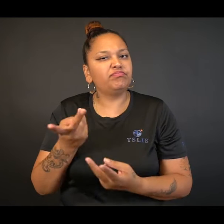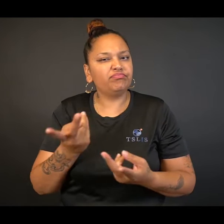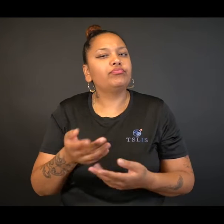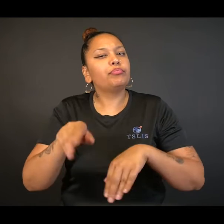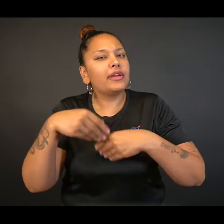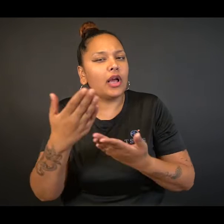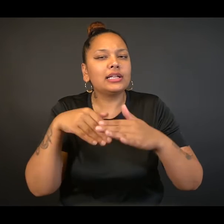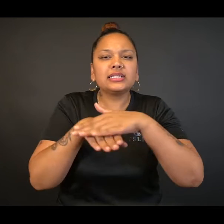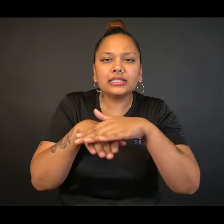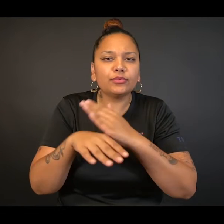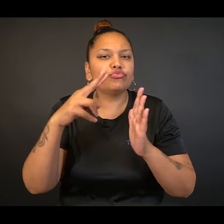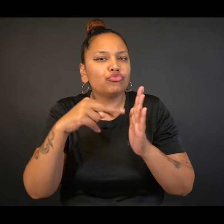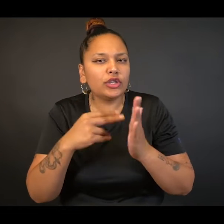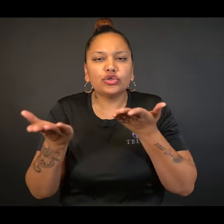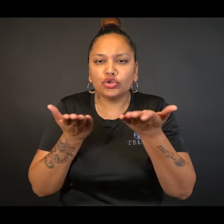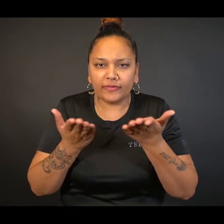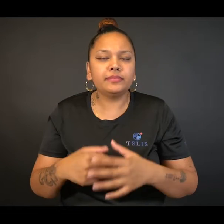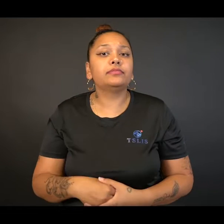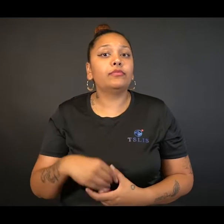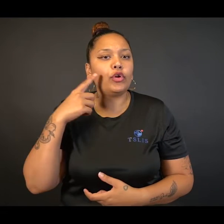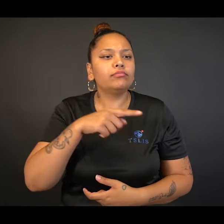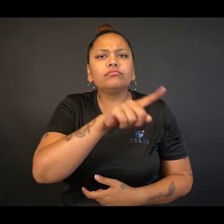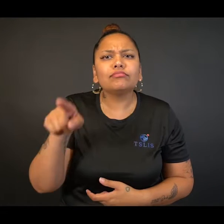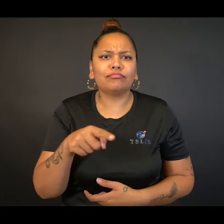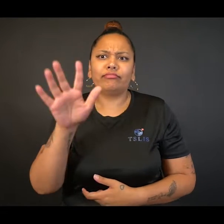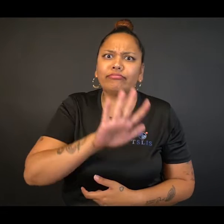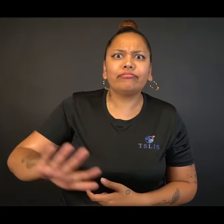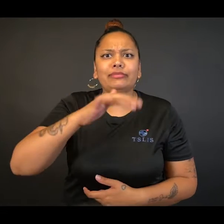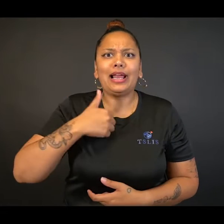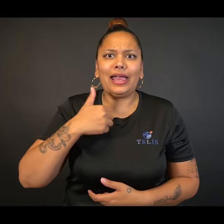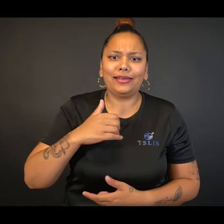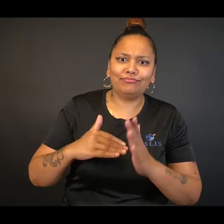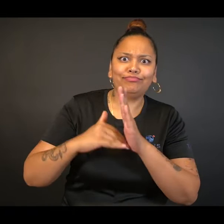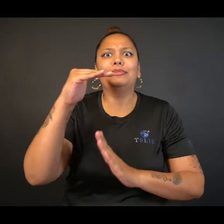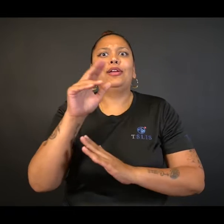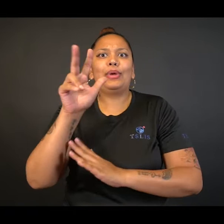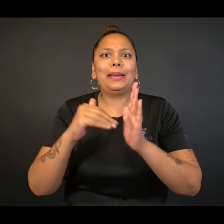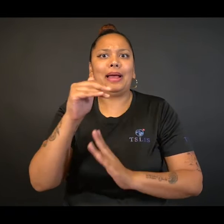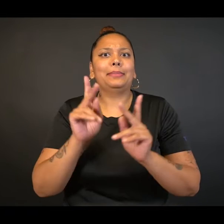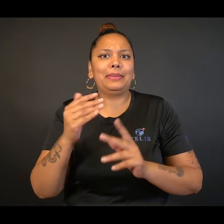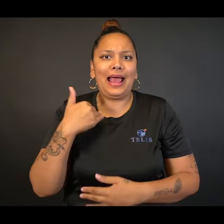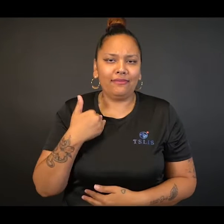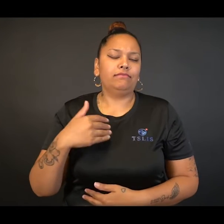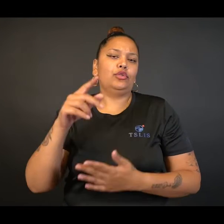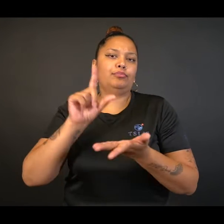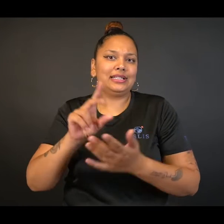provide accessible reading services to the approximately 3 million people in Canada that have a print